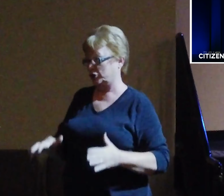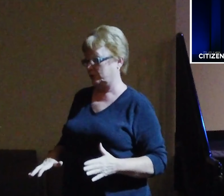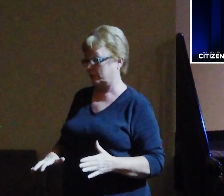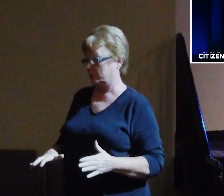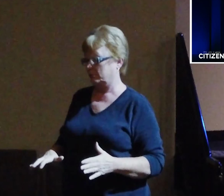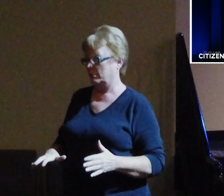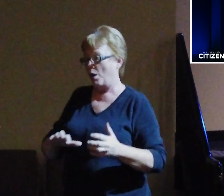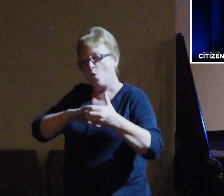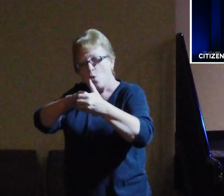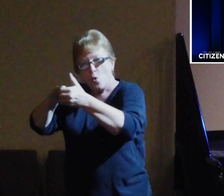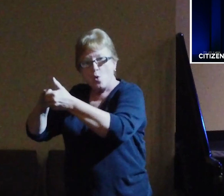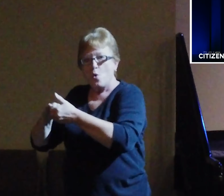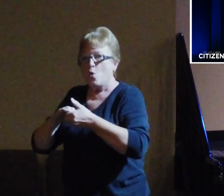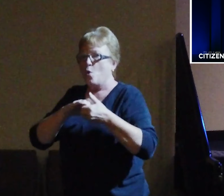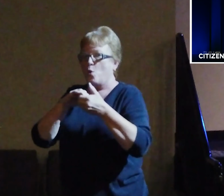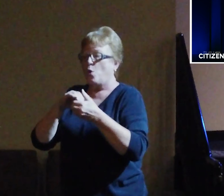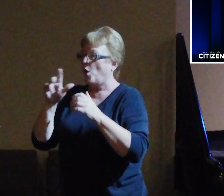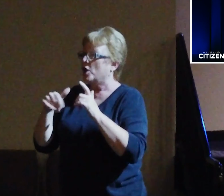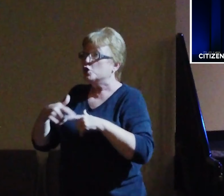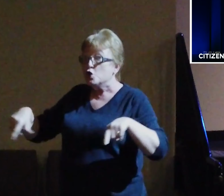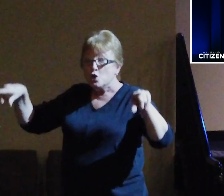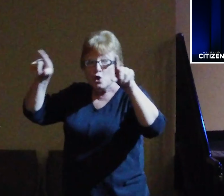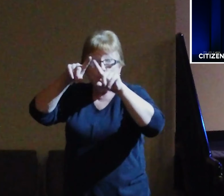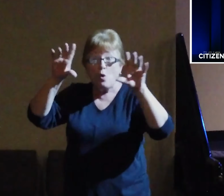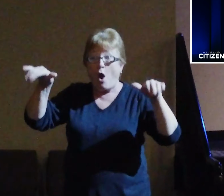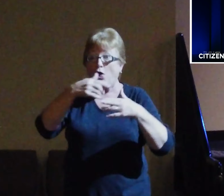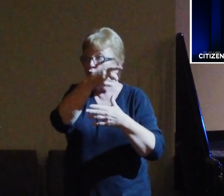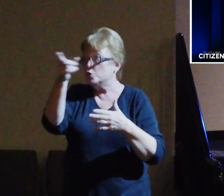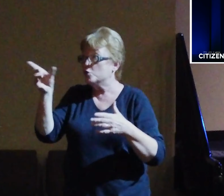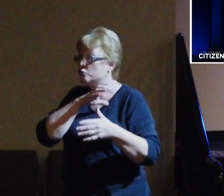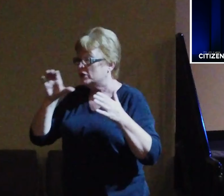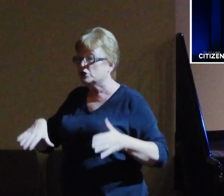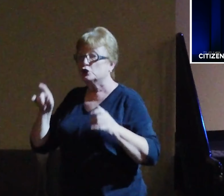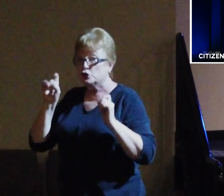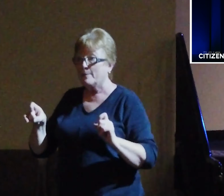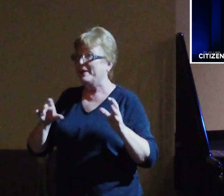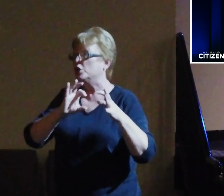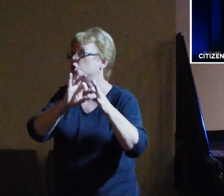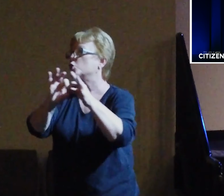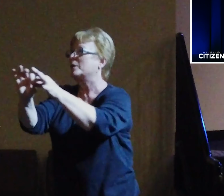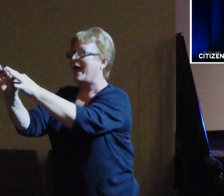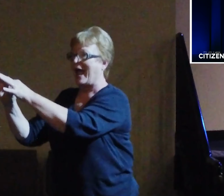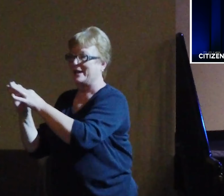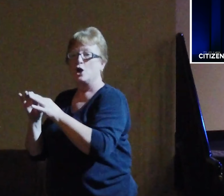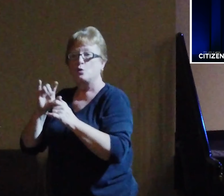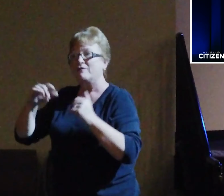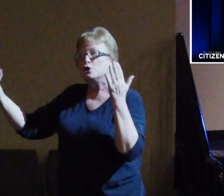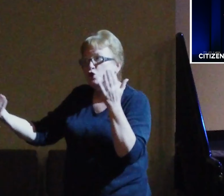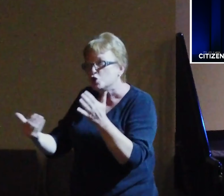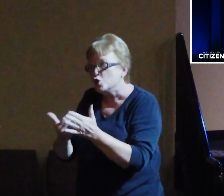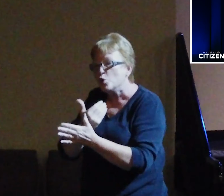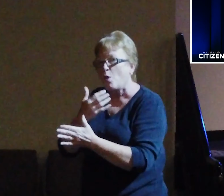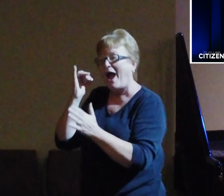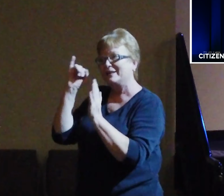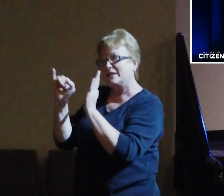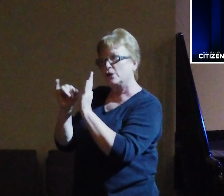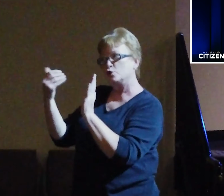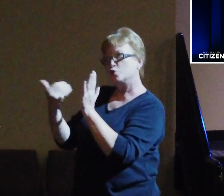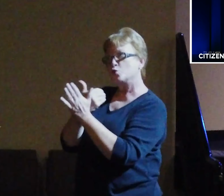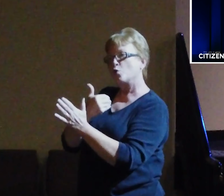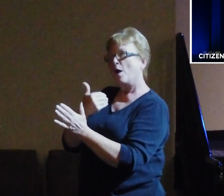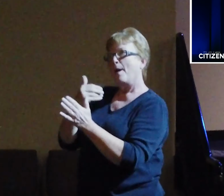is saying, you, Christian, are united, so act like it. You have a new identity. You have a mission. You have a